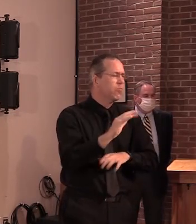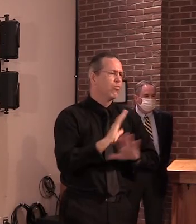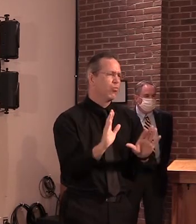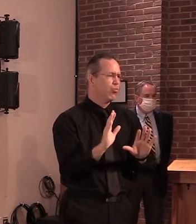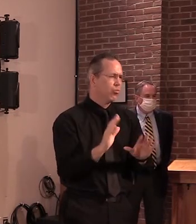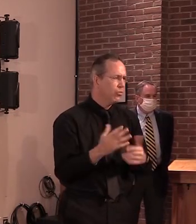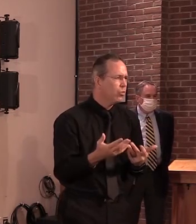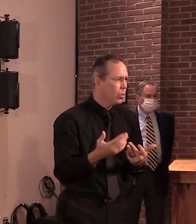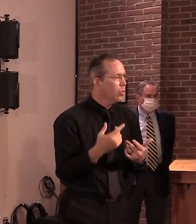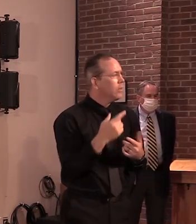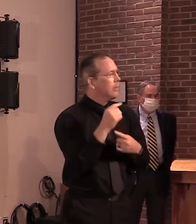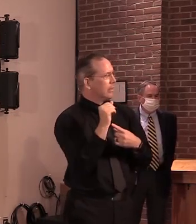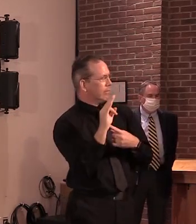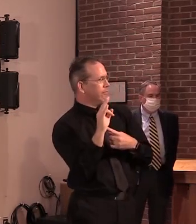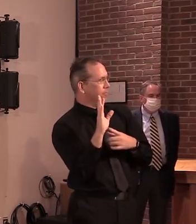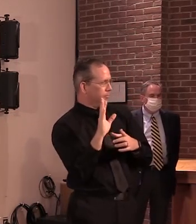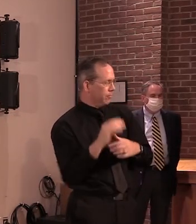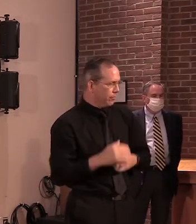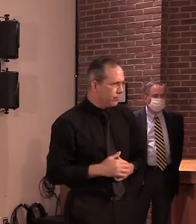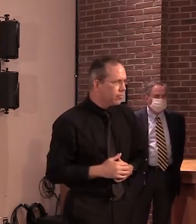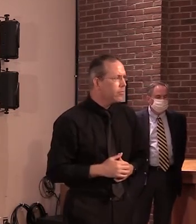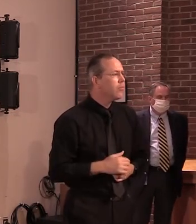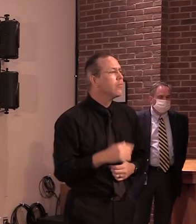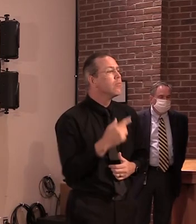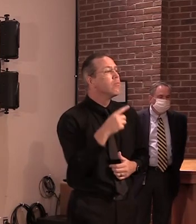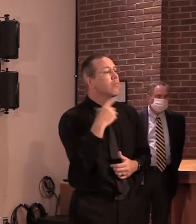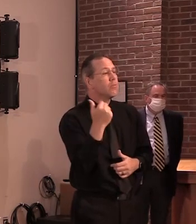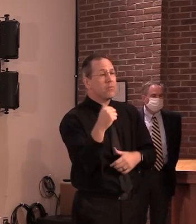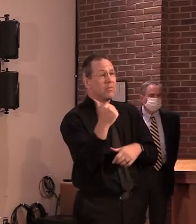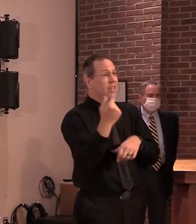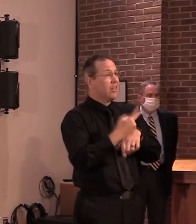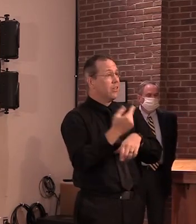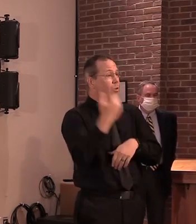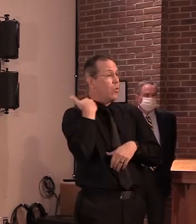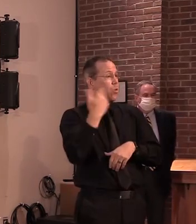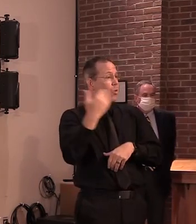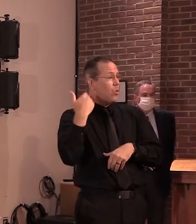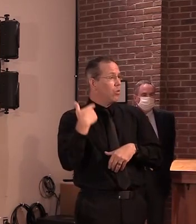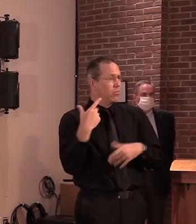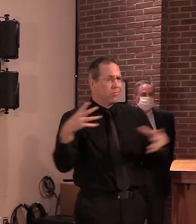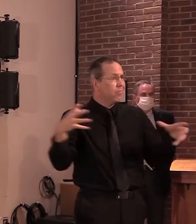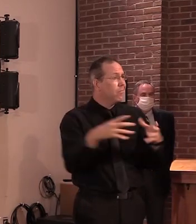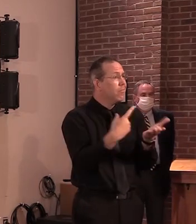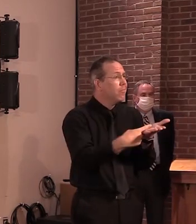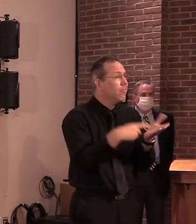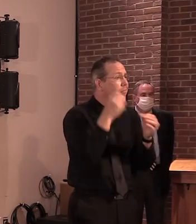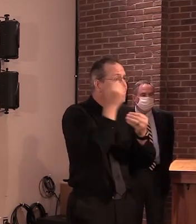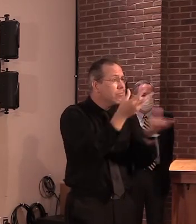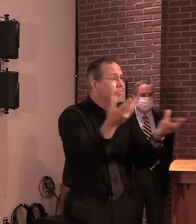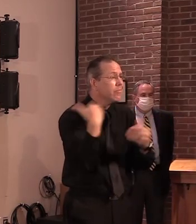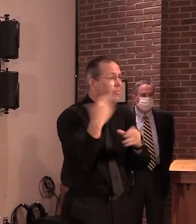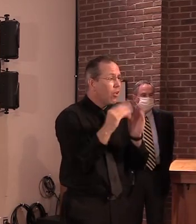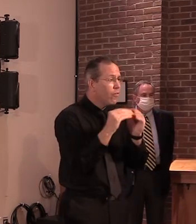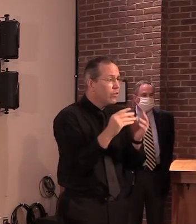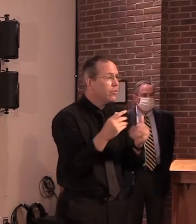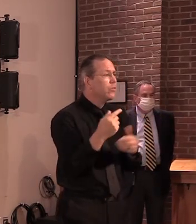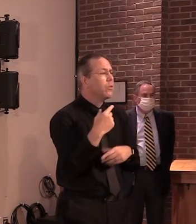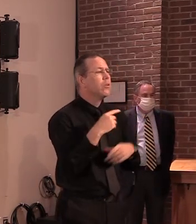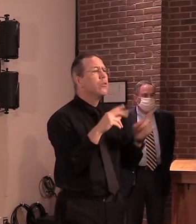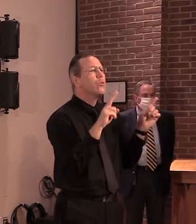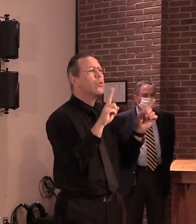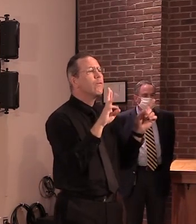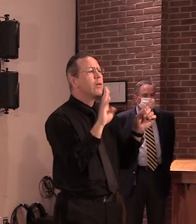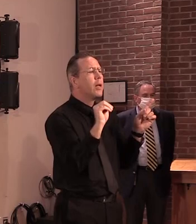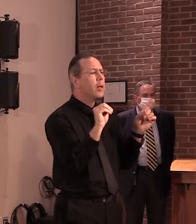At our press conference 10 days ago, Dr. William Raska, UVM pediatric ID specialist, infectious